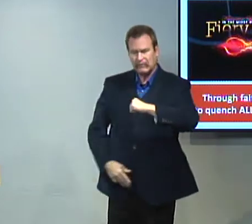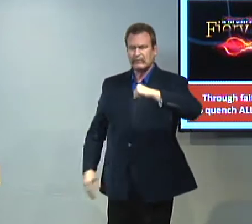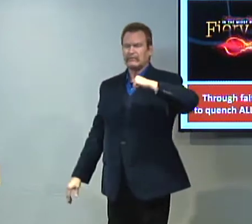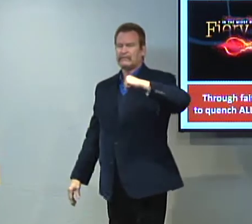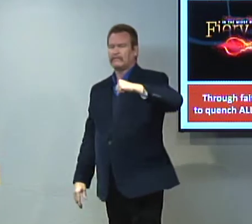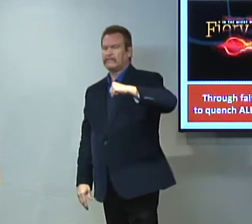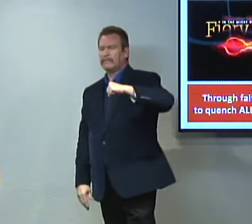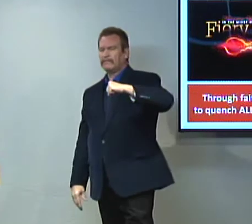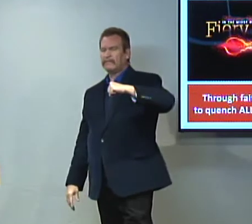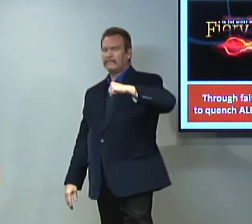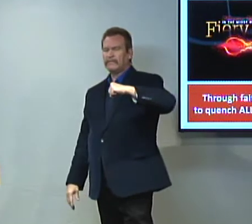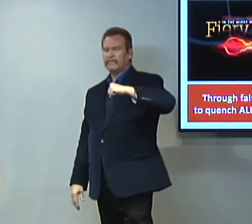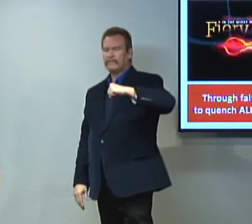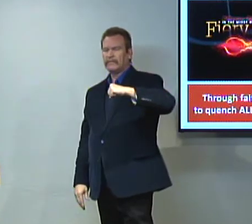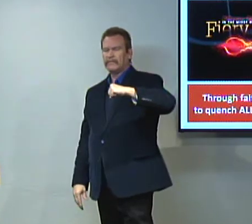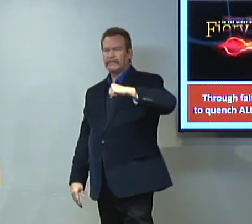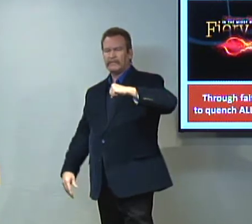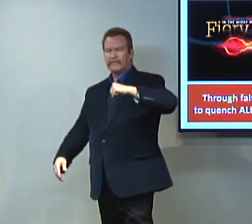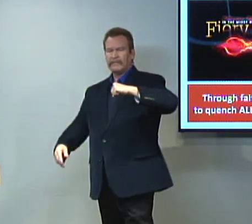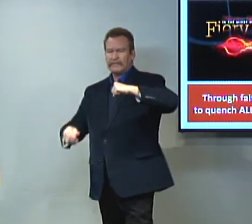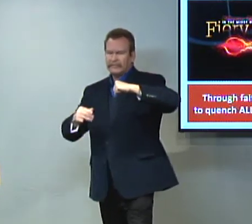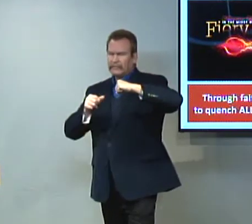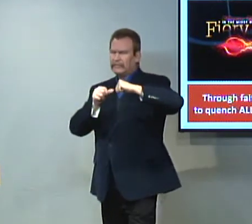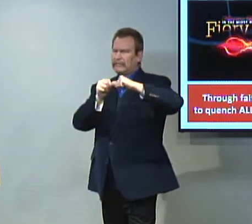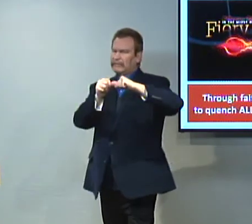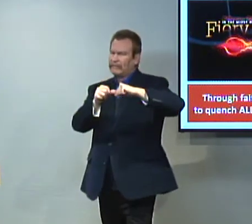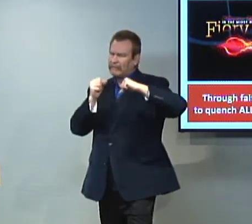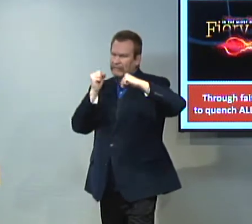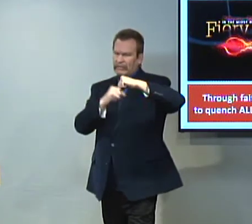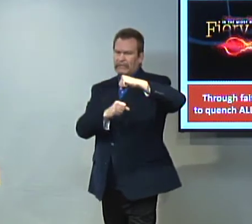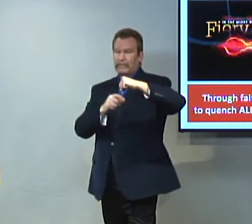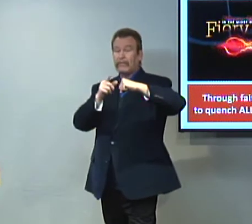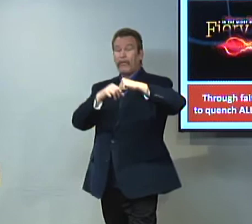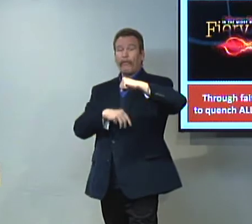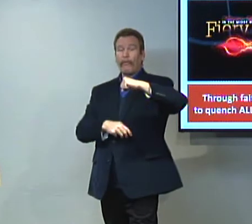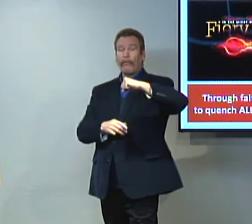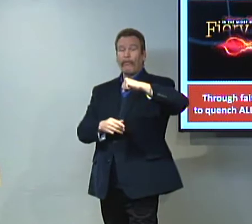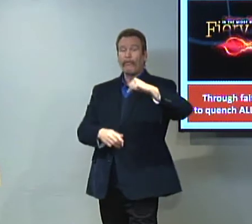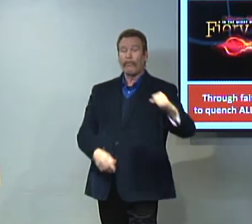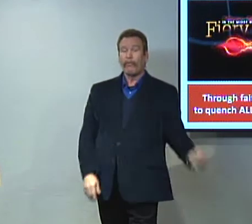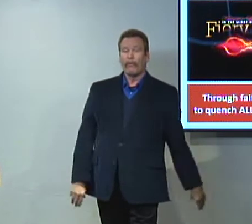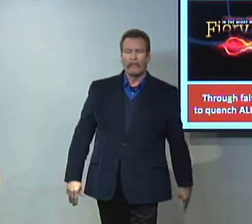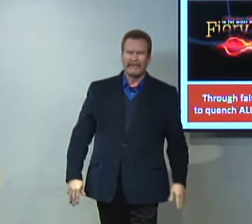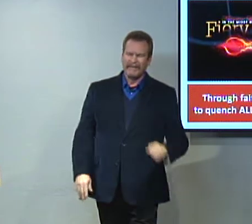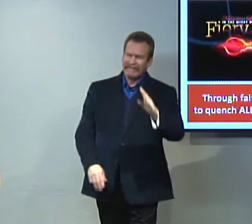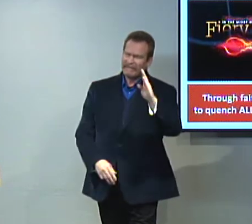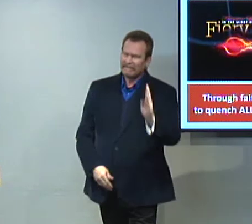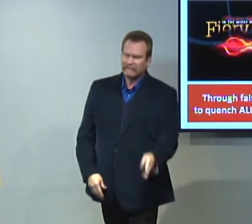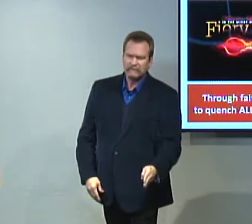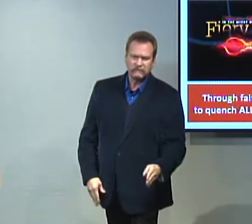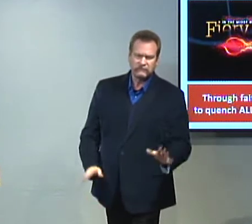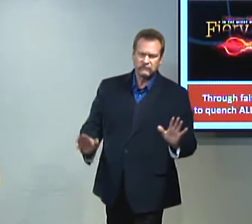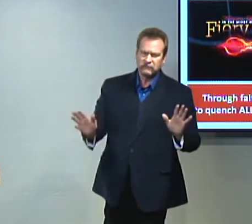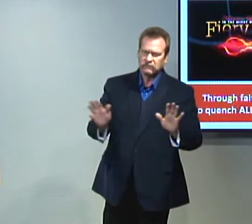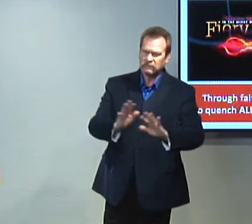So we have to have a protection against this. We have to have a shield against this. And you can